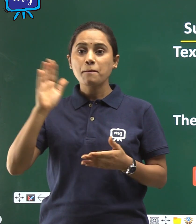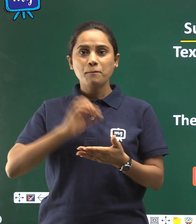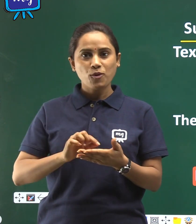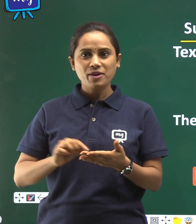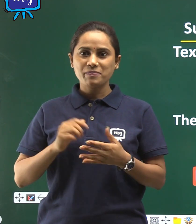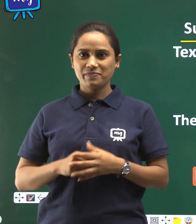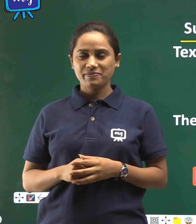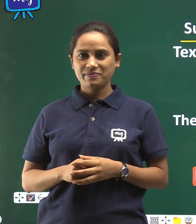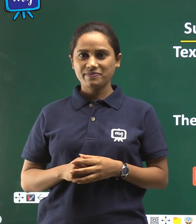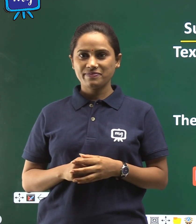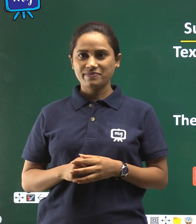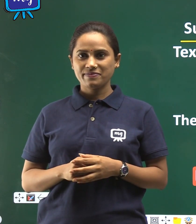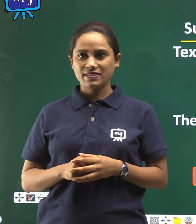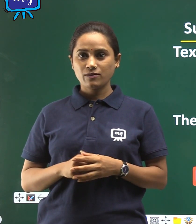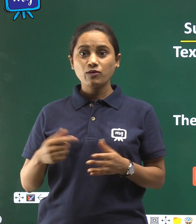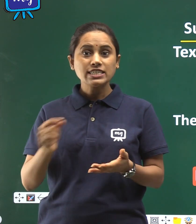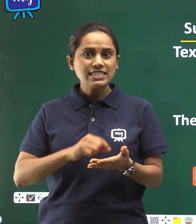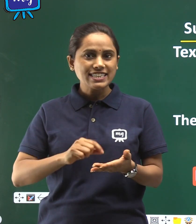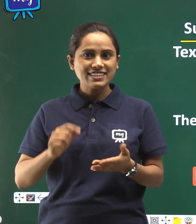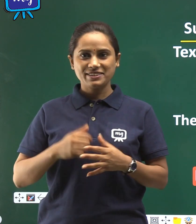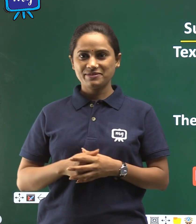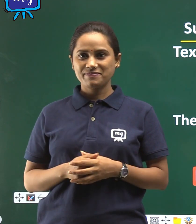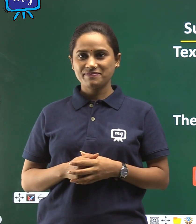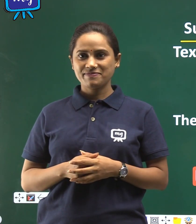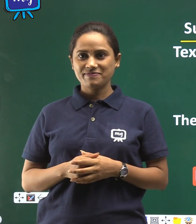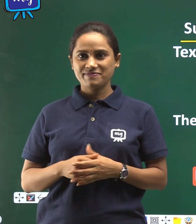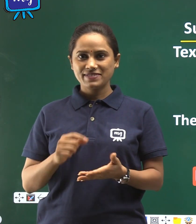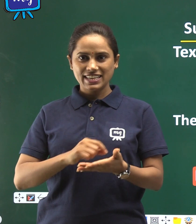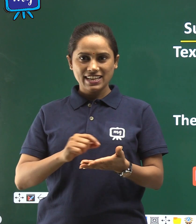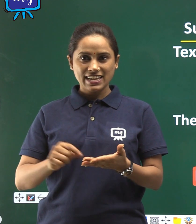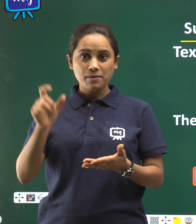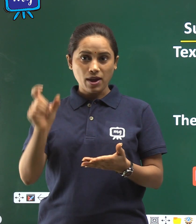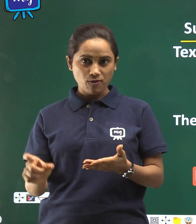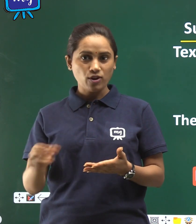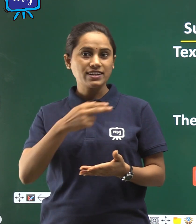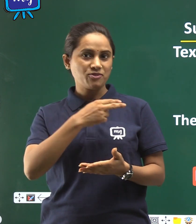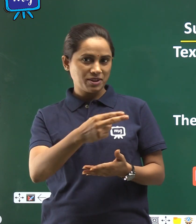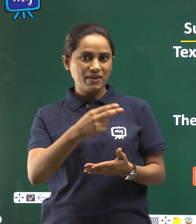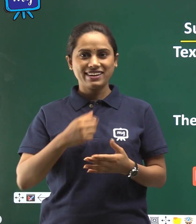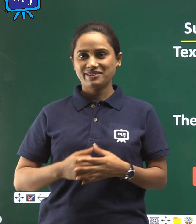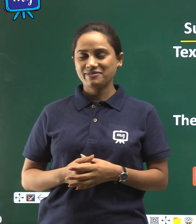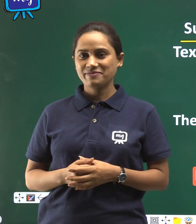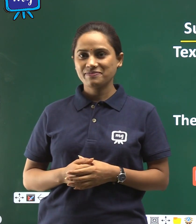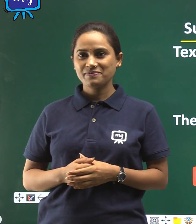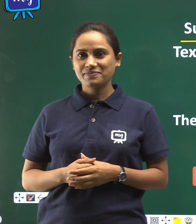poem which is written by Walt Whitman.